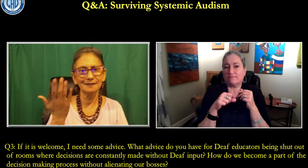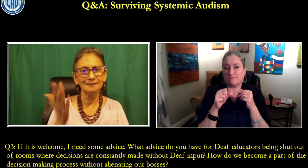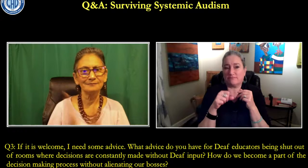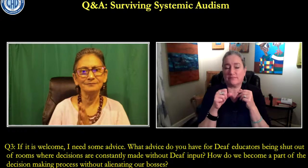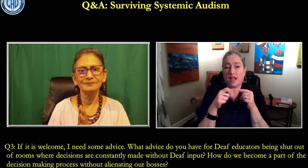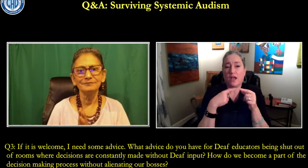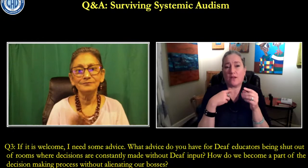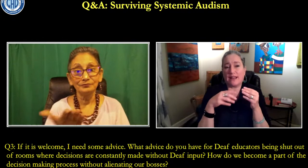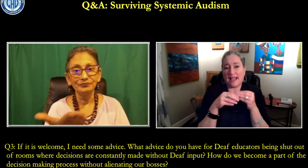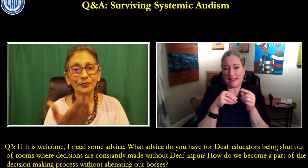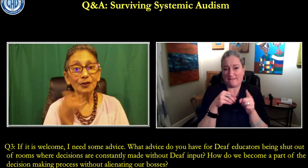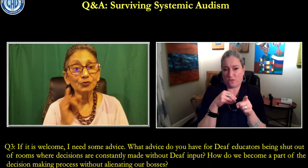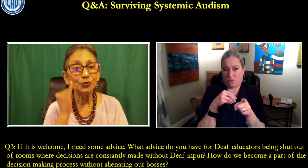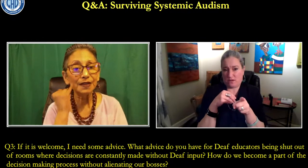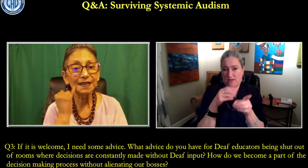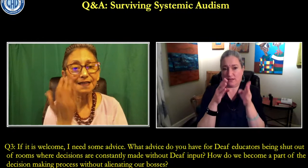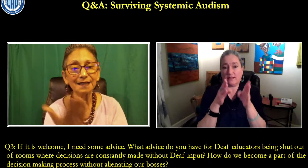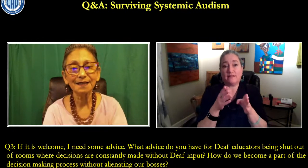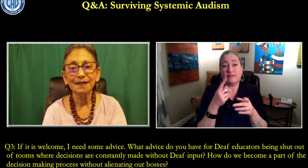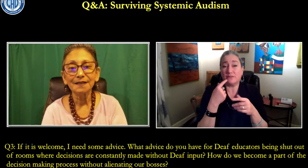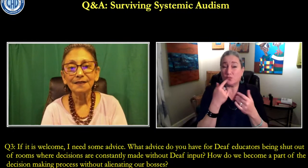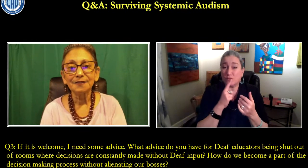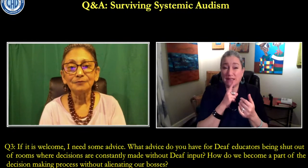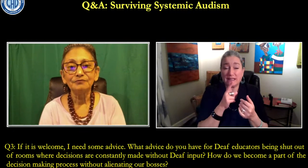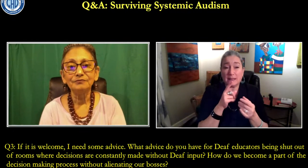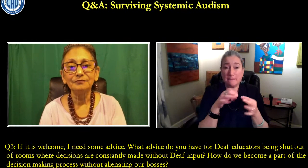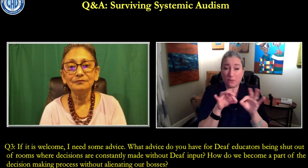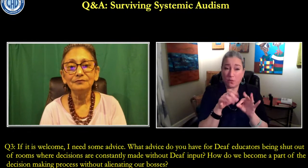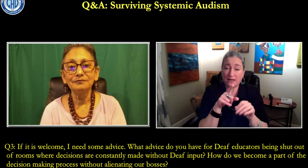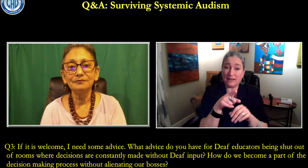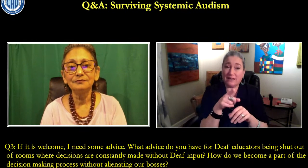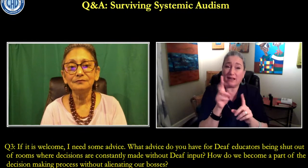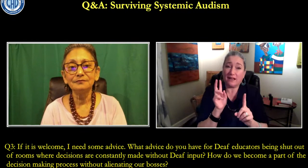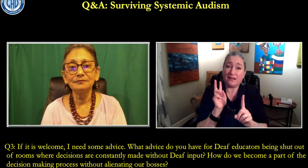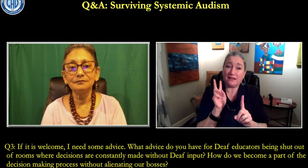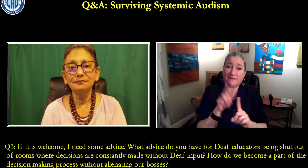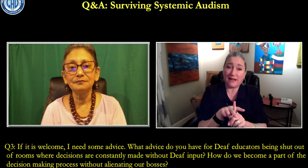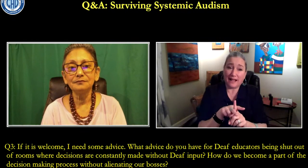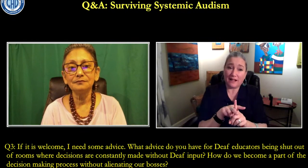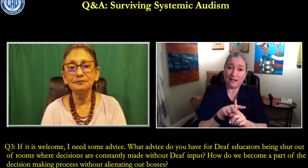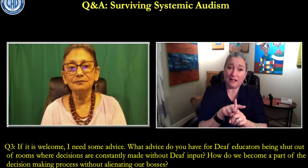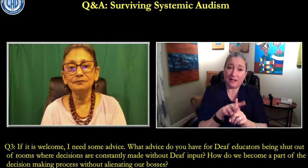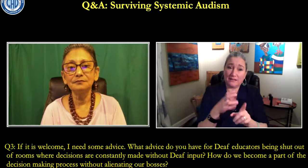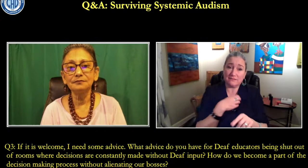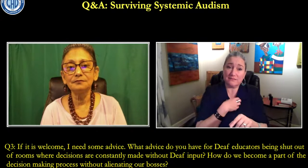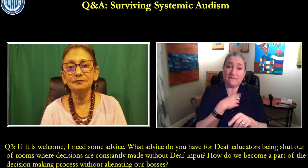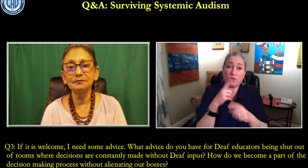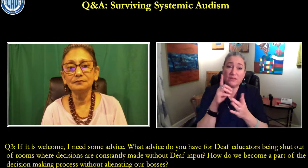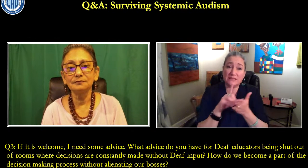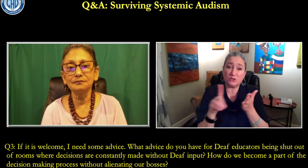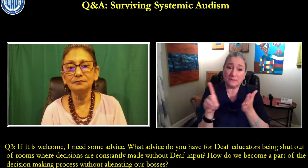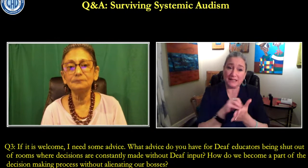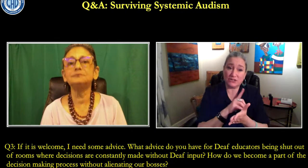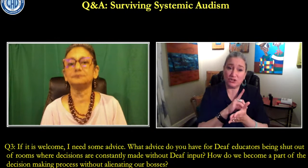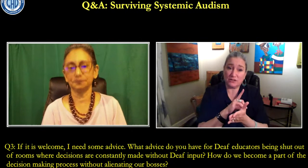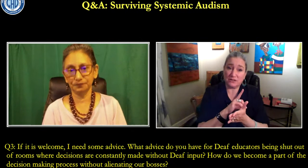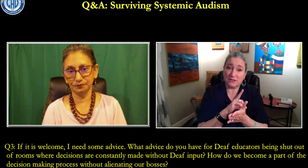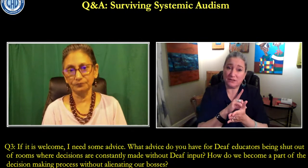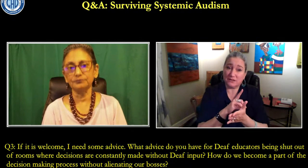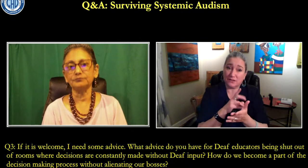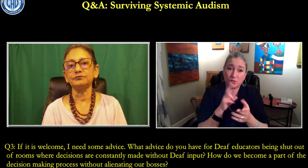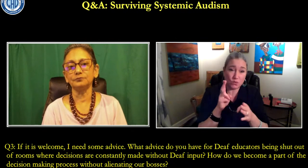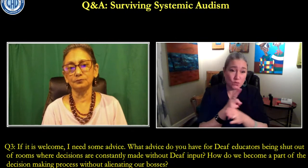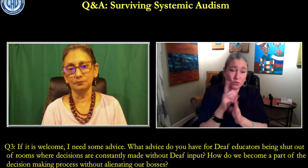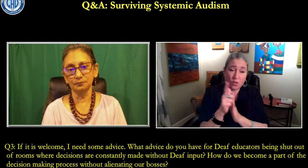I completely agree. I like that idea. And Julie is sharing, I'd like to add, for this individual asking for advice, it's very